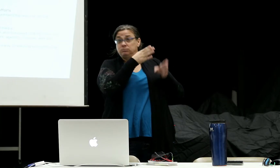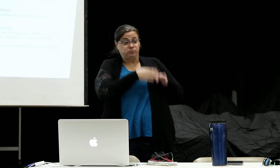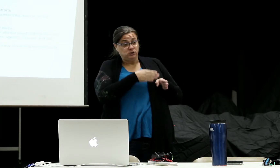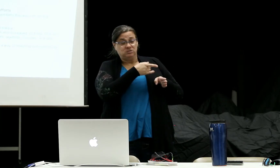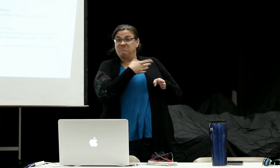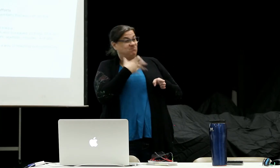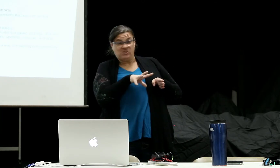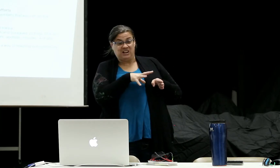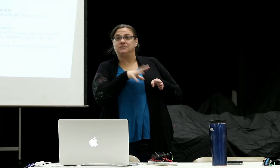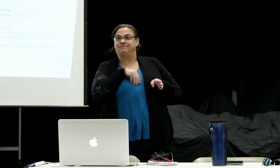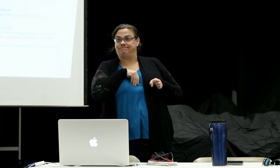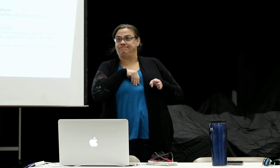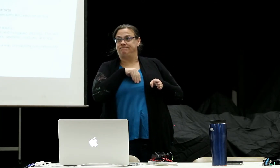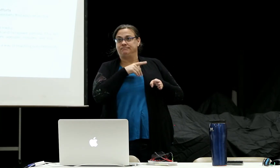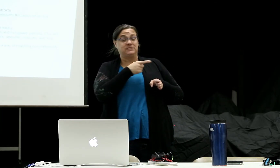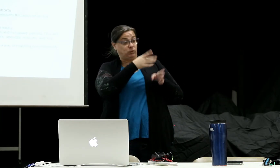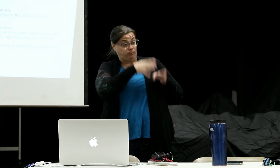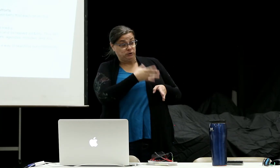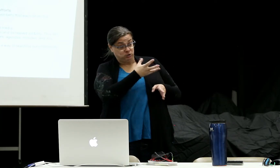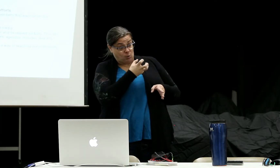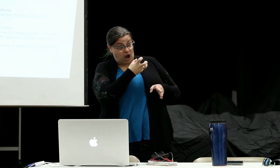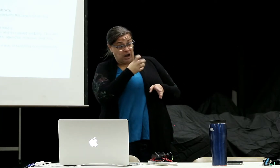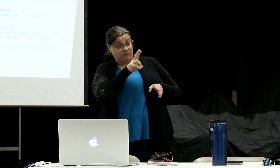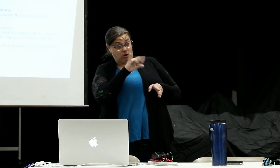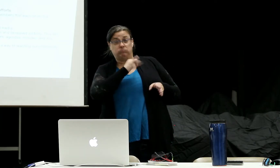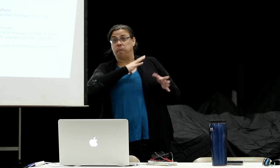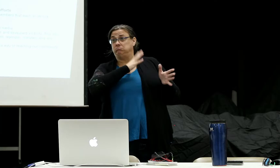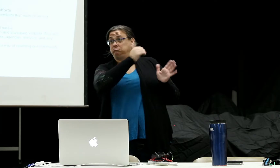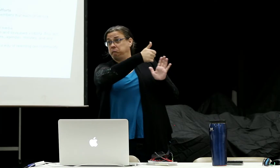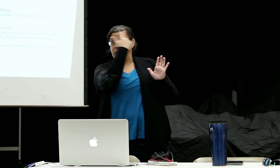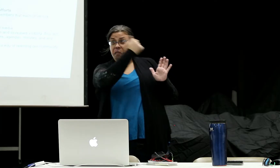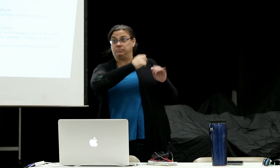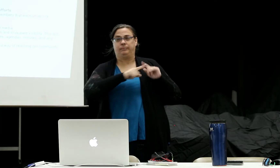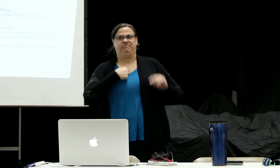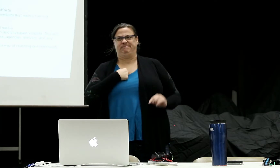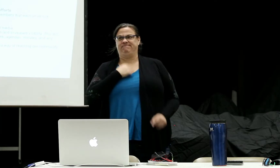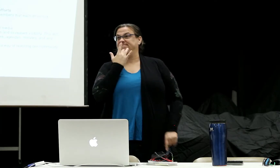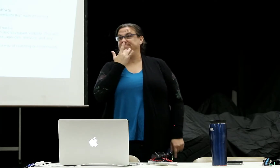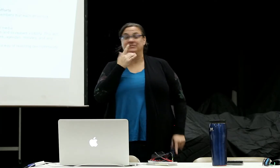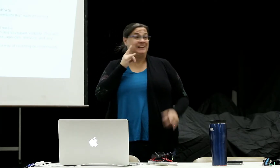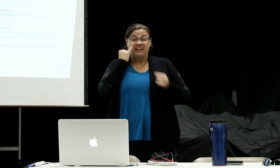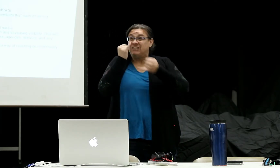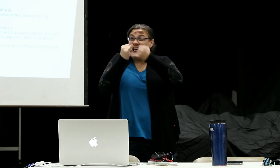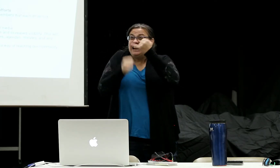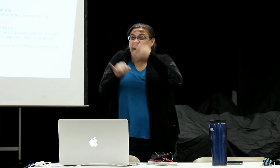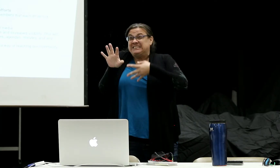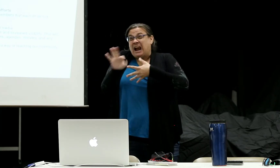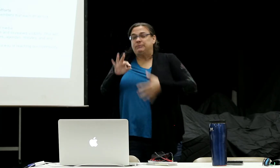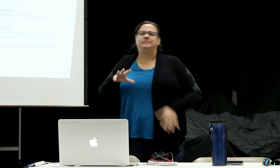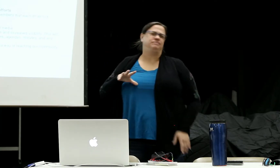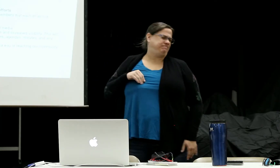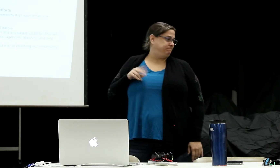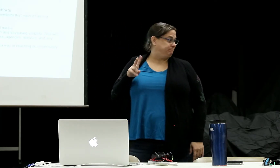also don't need to just accept anybody and everyone. If some people want VRI, that's up to them, but I prefer to